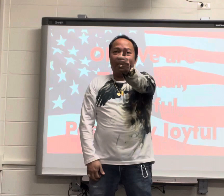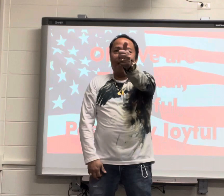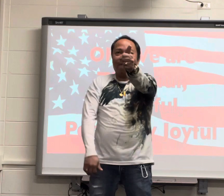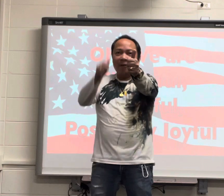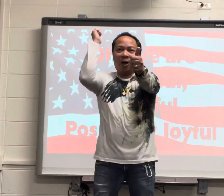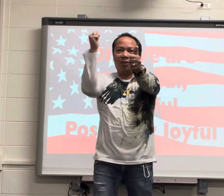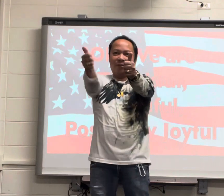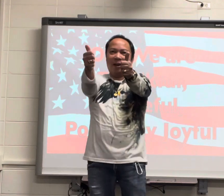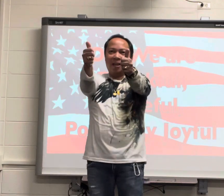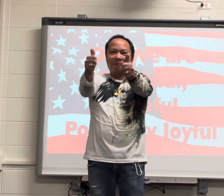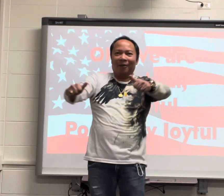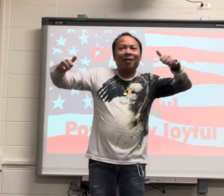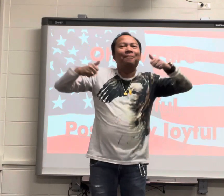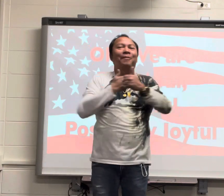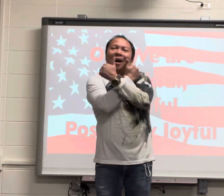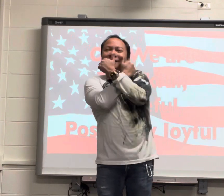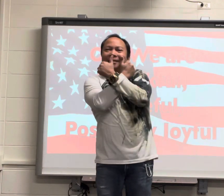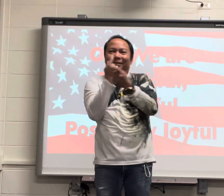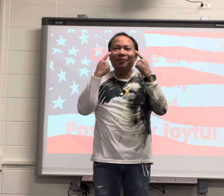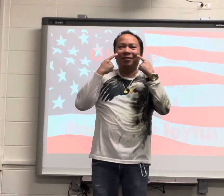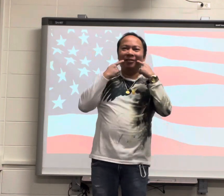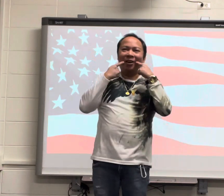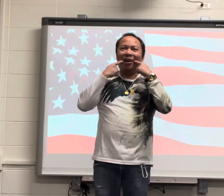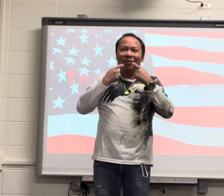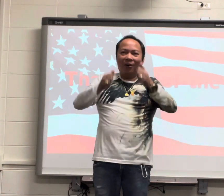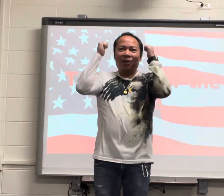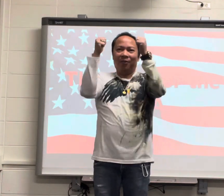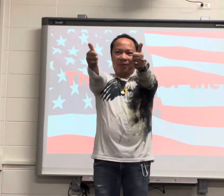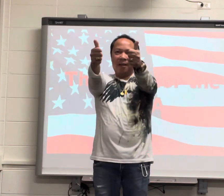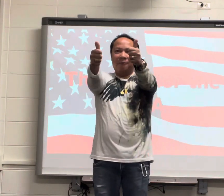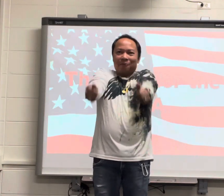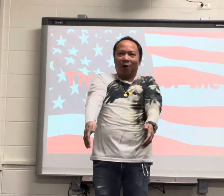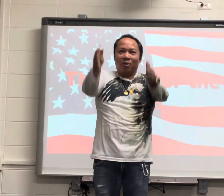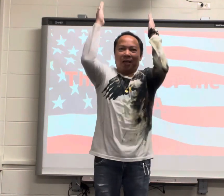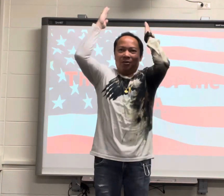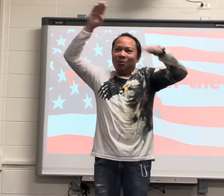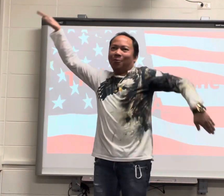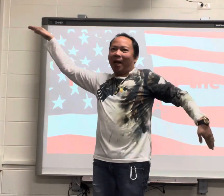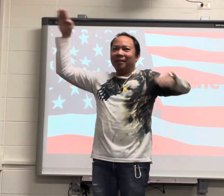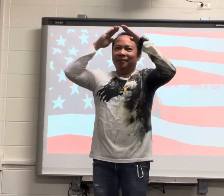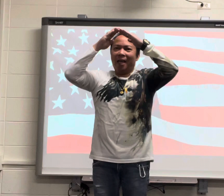thankful grateful positively joyful thankful for the